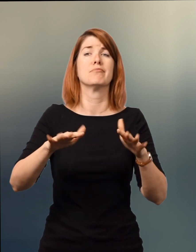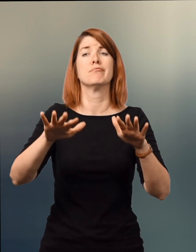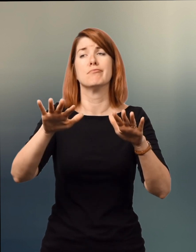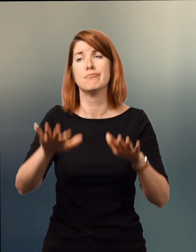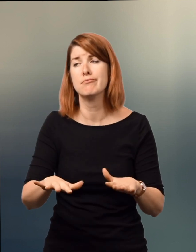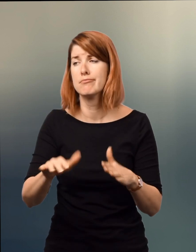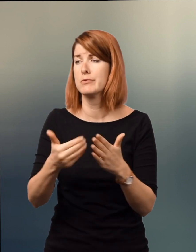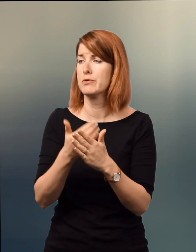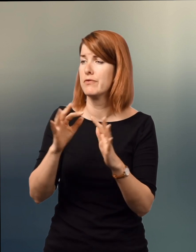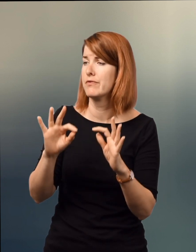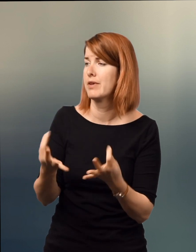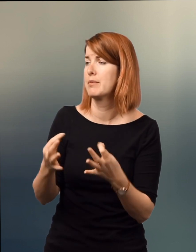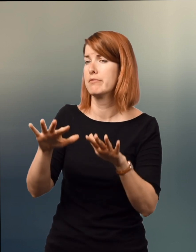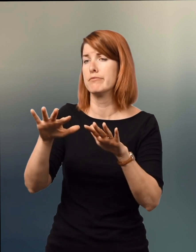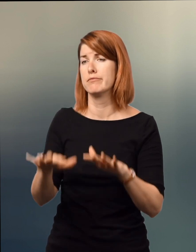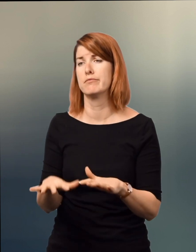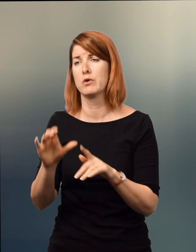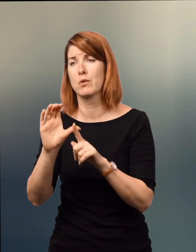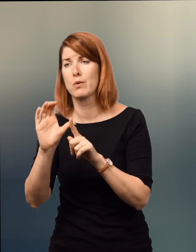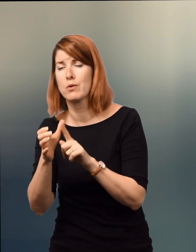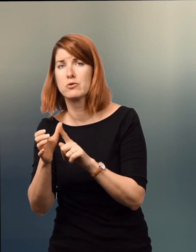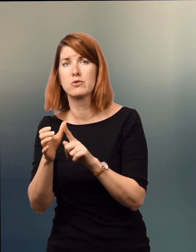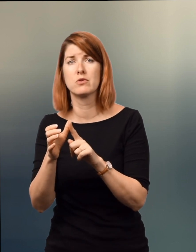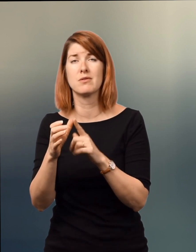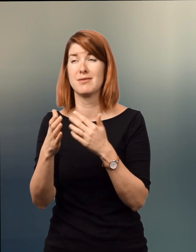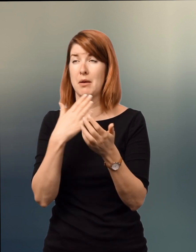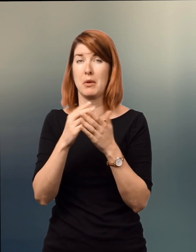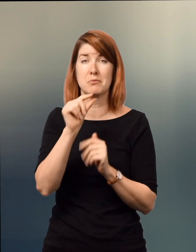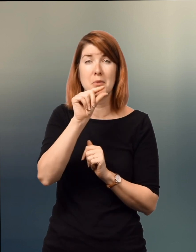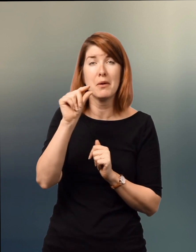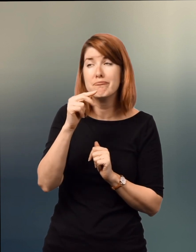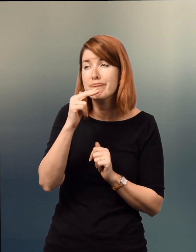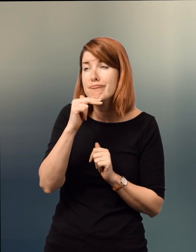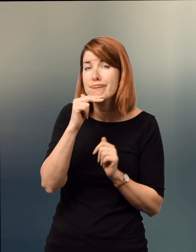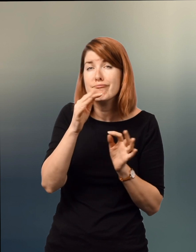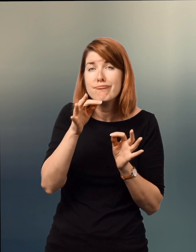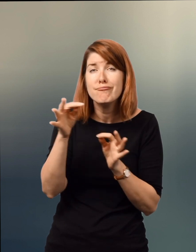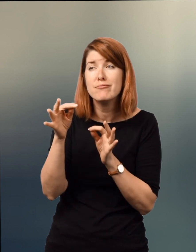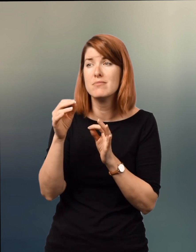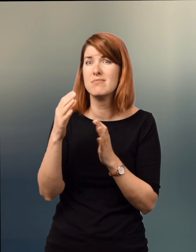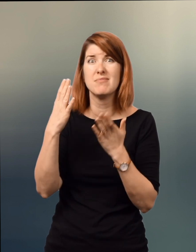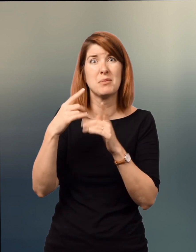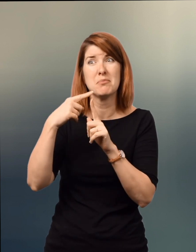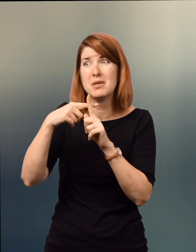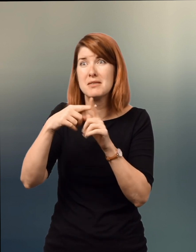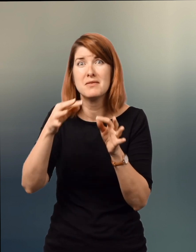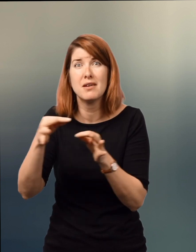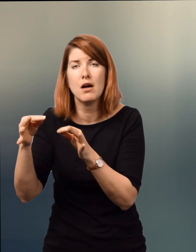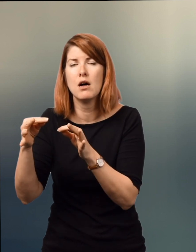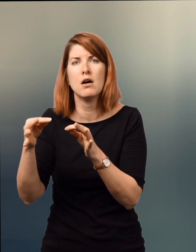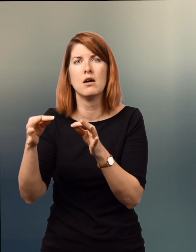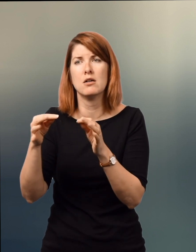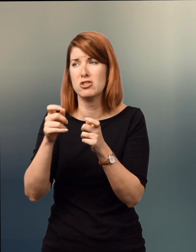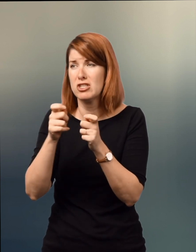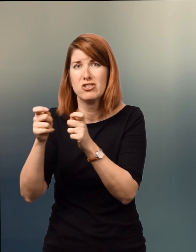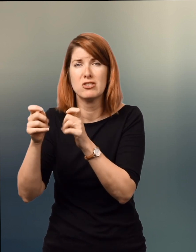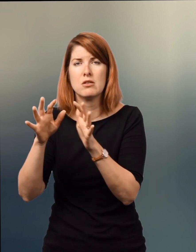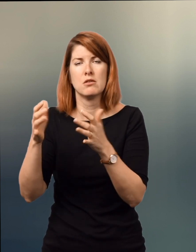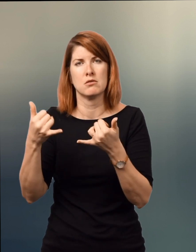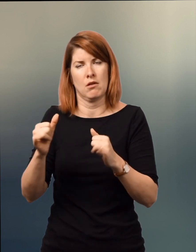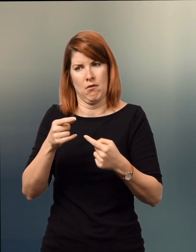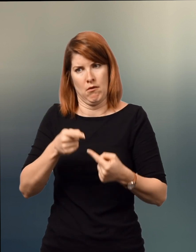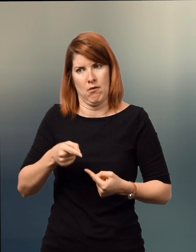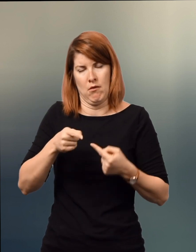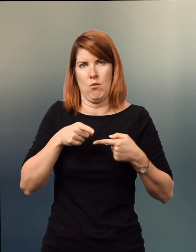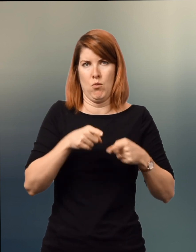new family and culture, any new changes and decisions, even small ones or even positive ones, are more difficult when a child